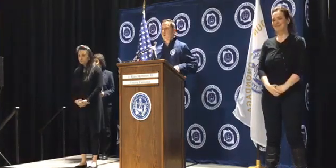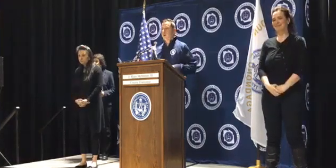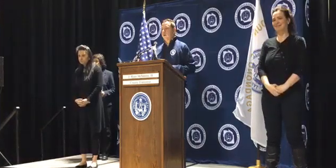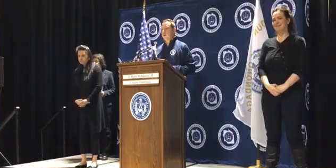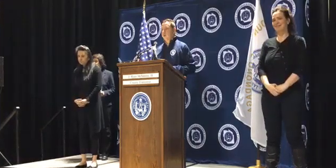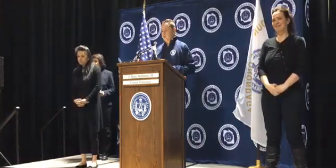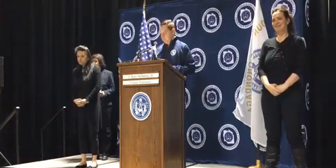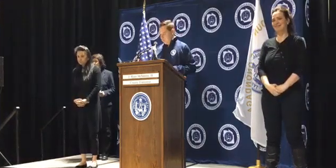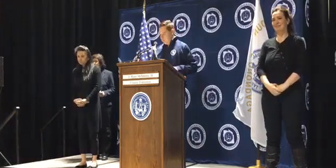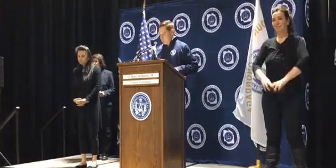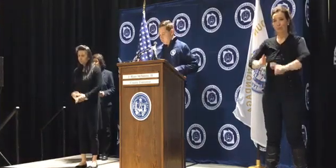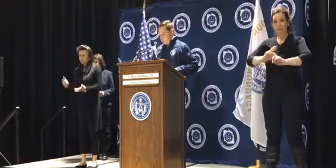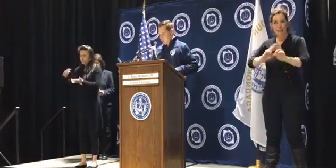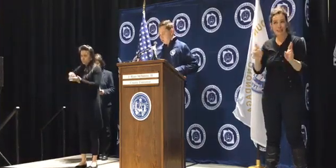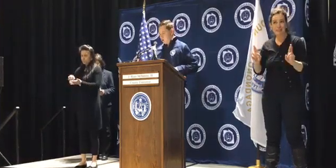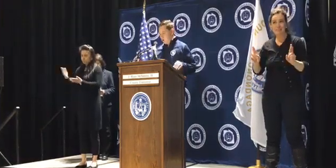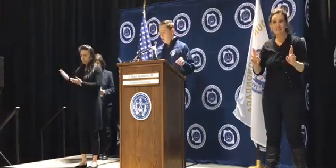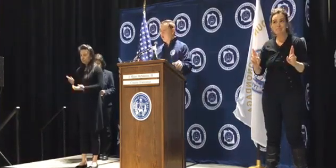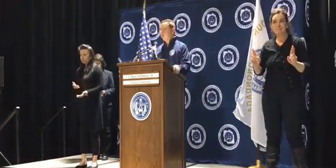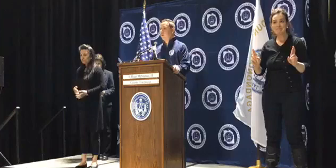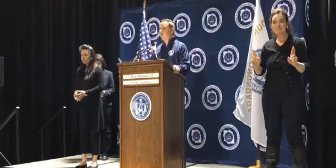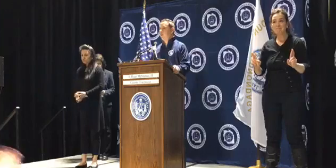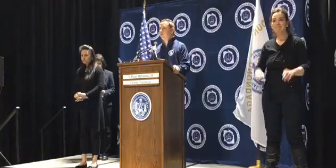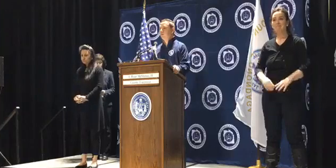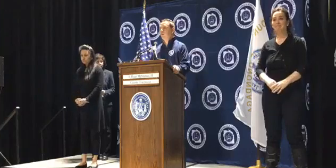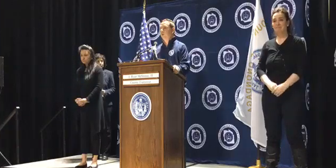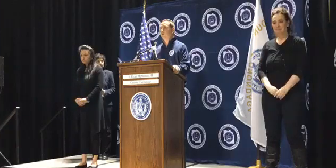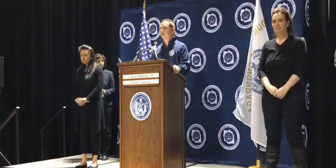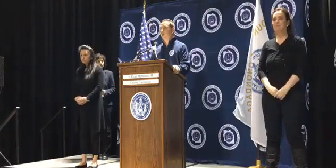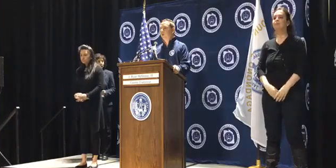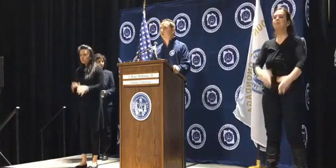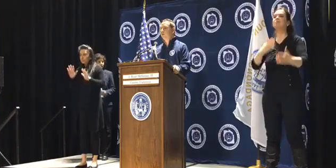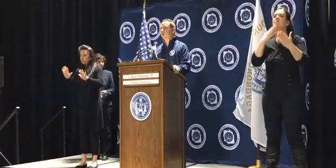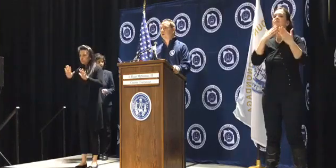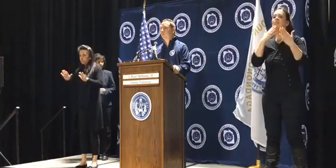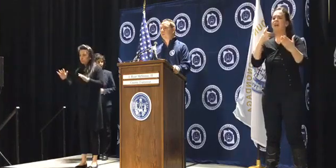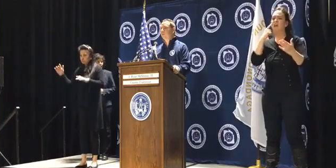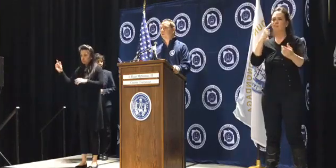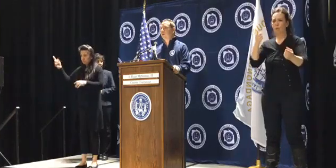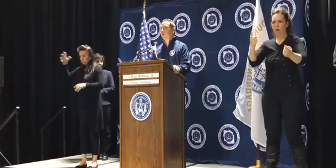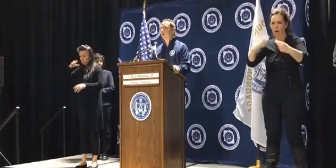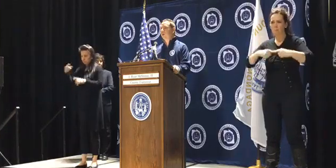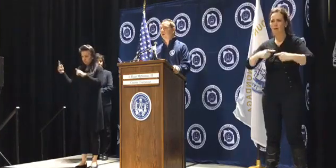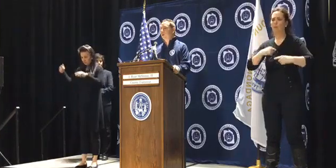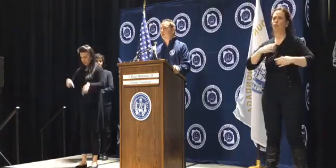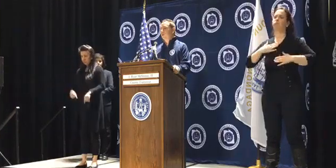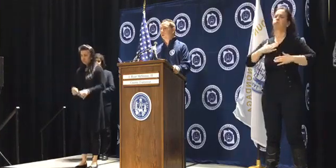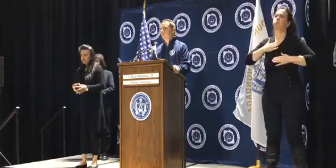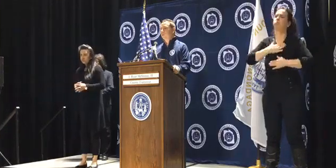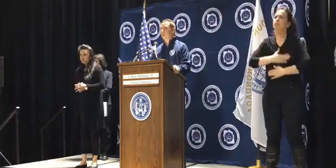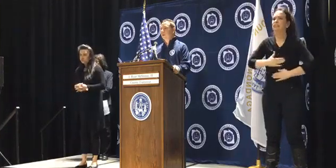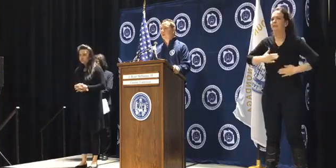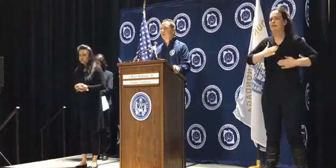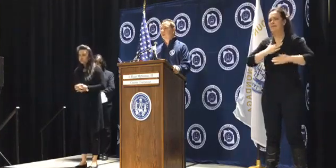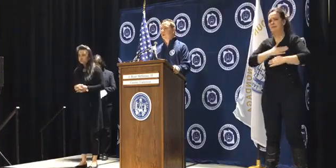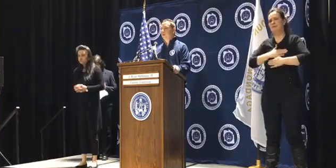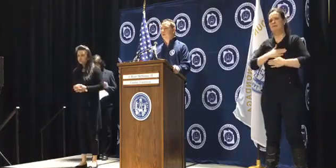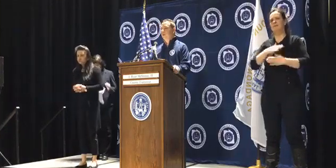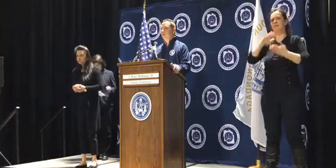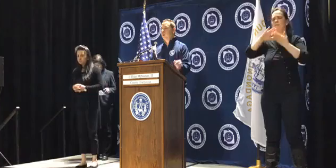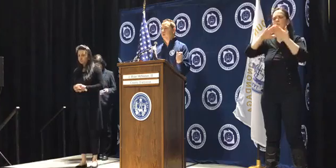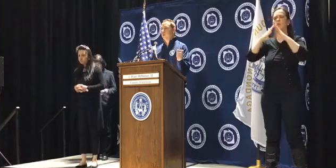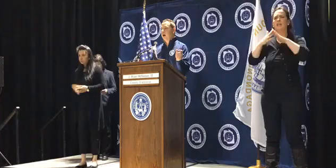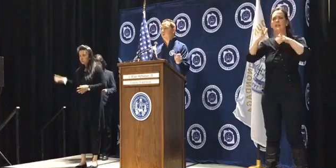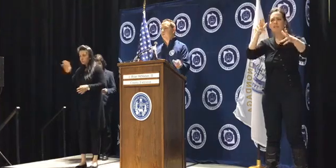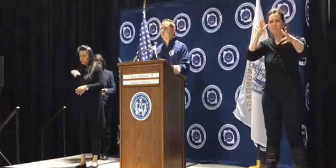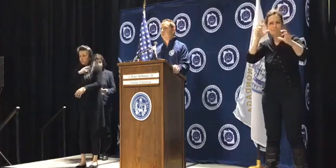Everybody ready? Okay. I want to thank you all for coming here. I appreciate the public tuning in for our update. We normally do